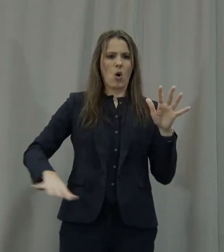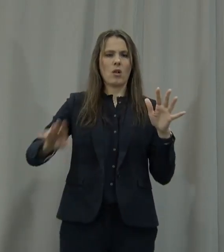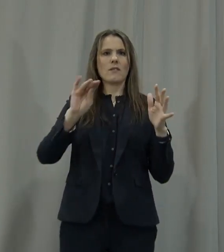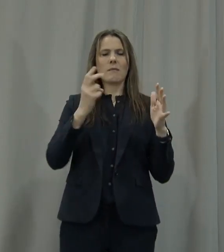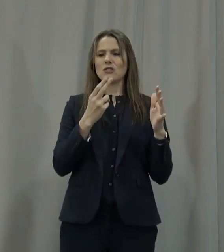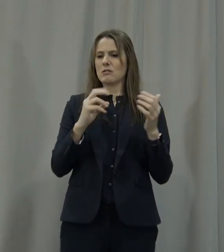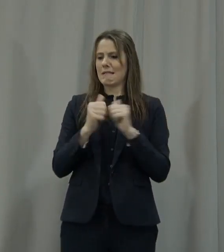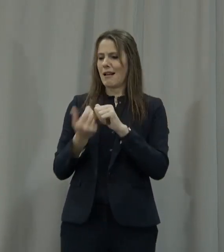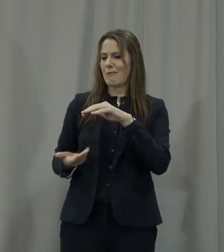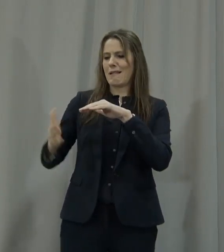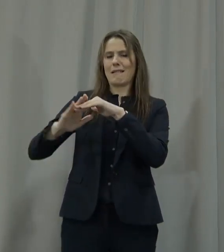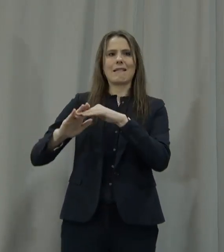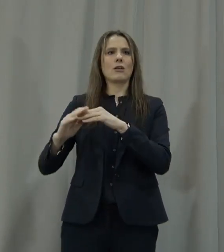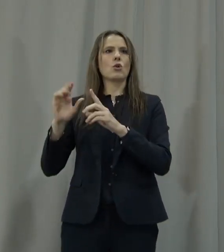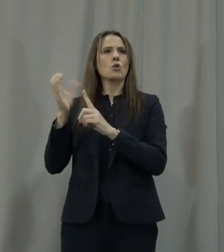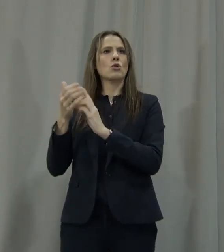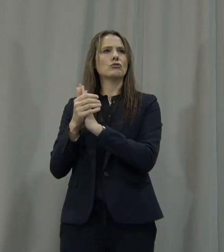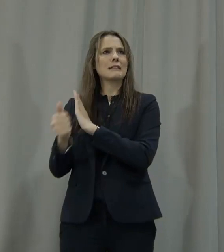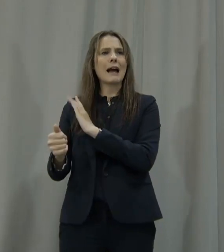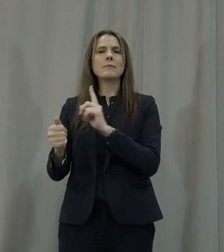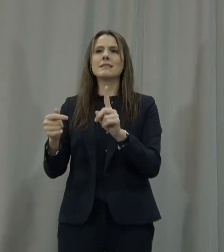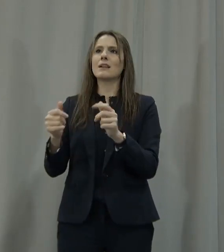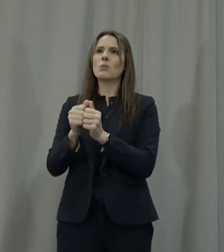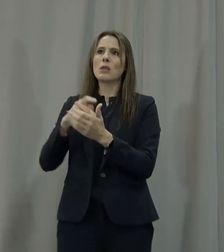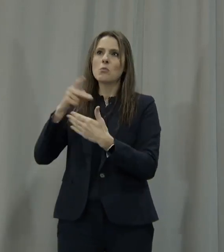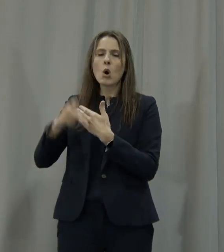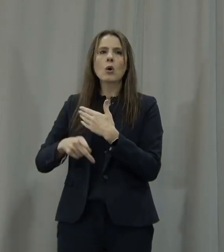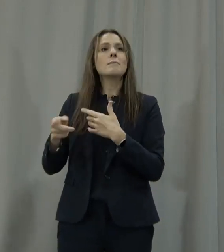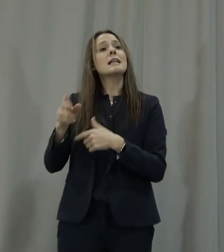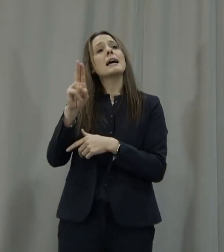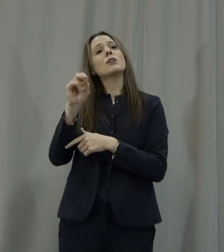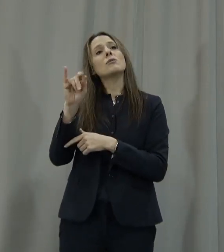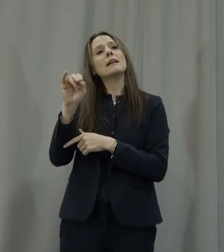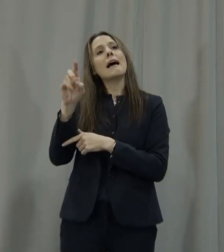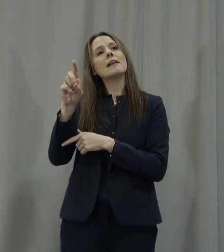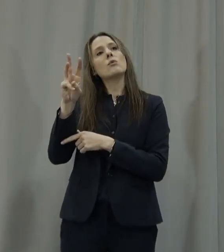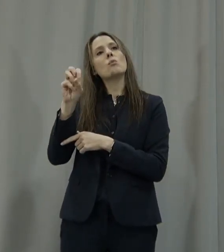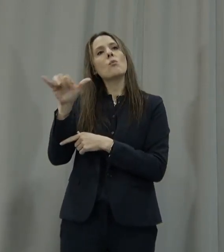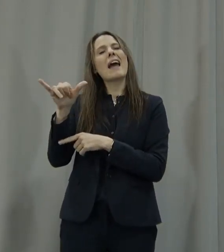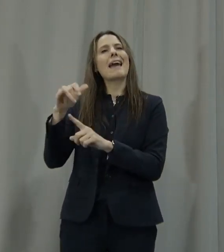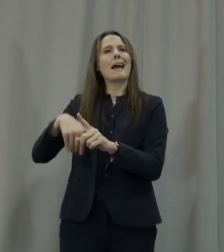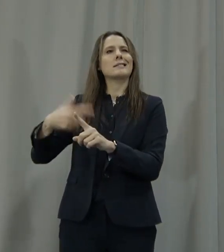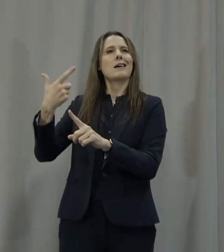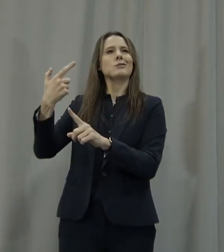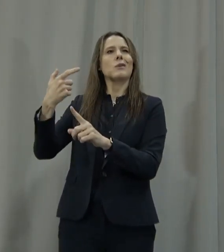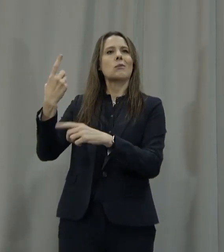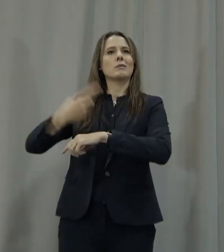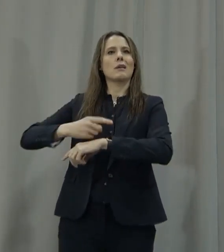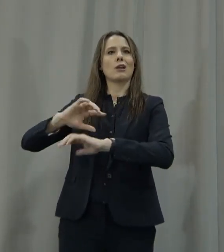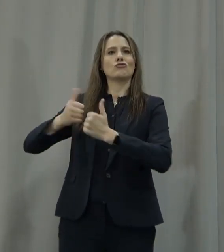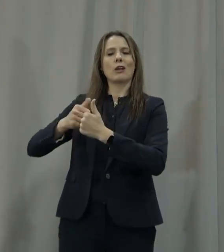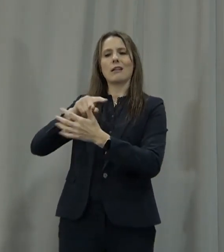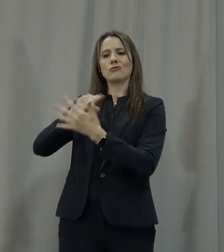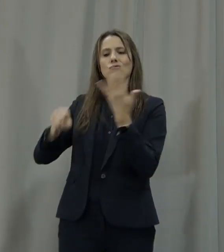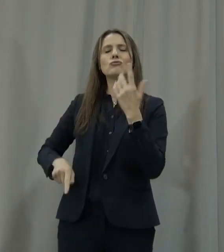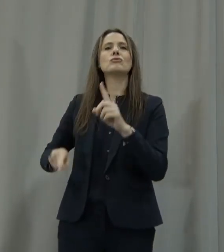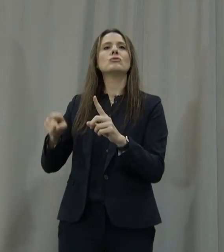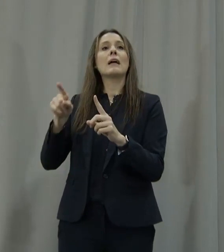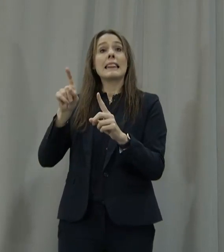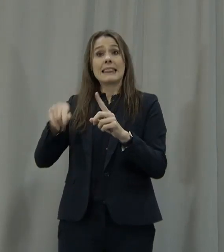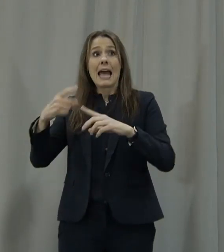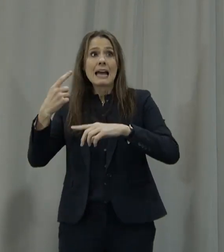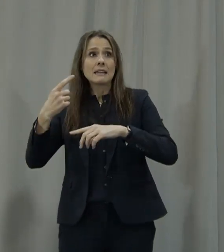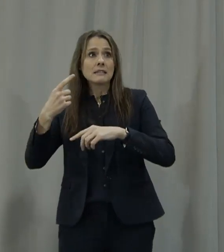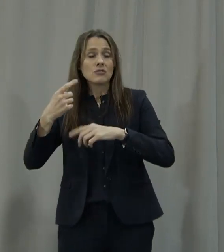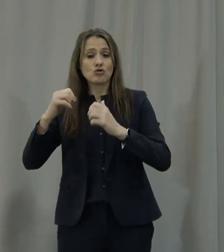cultural competency through programs such as the United Way 21-Day Challenge, popular through social media, this challenge